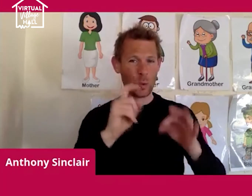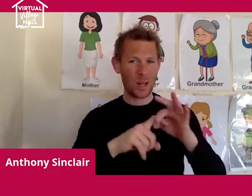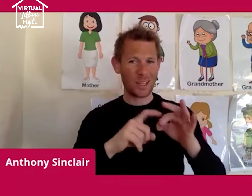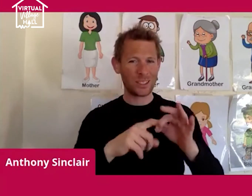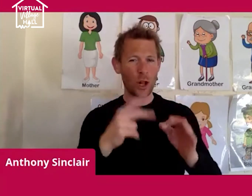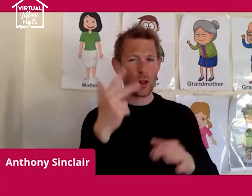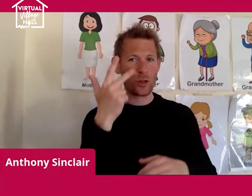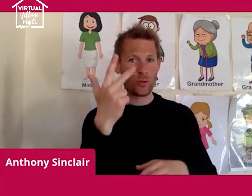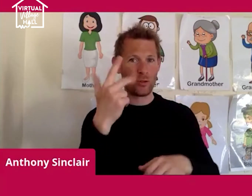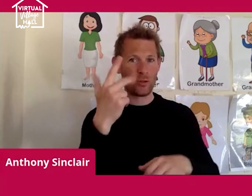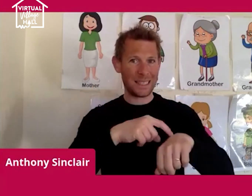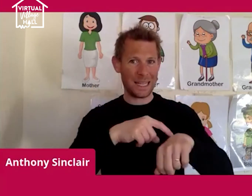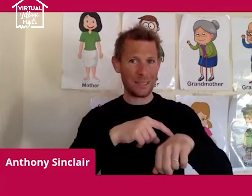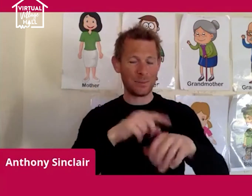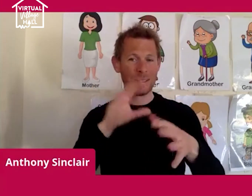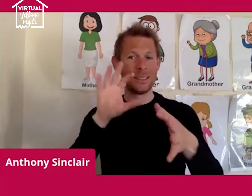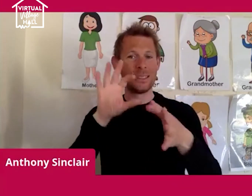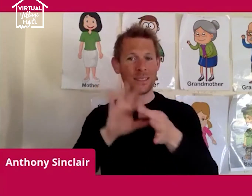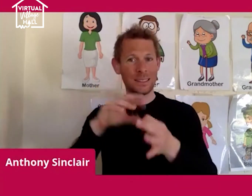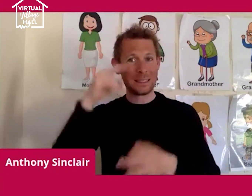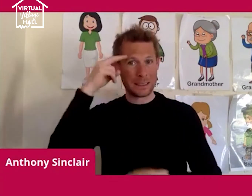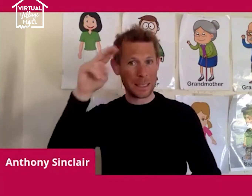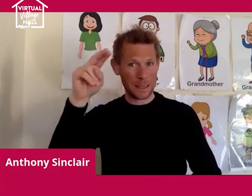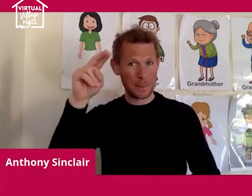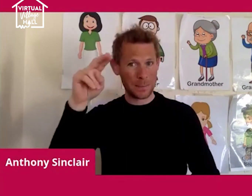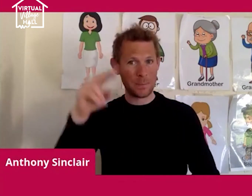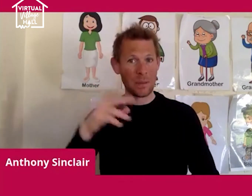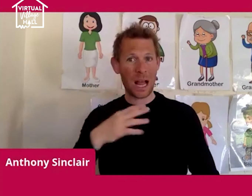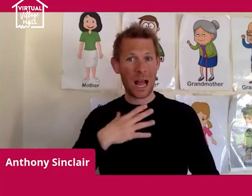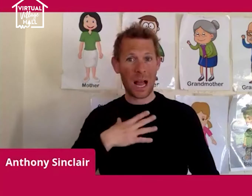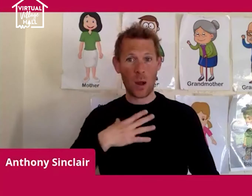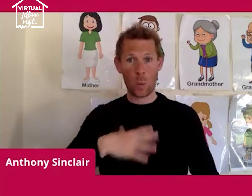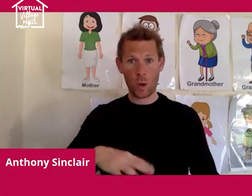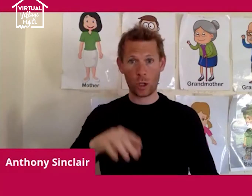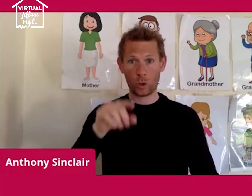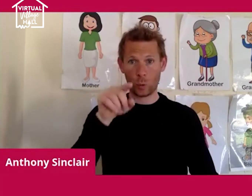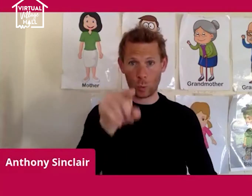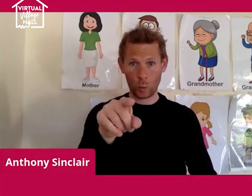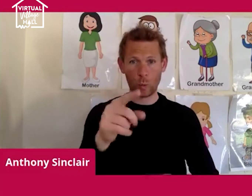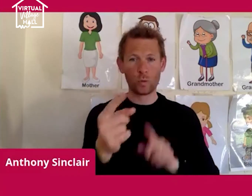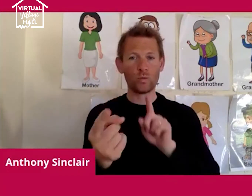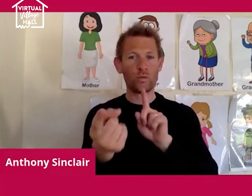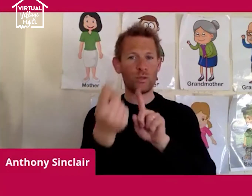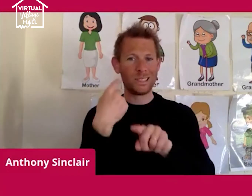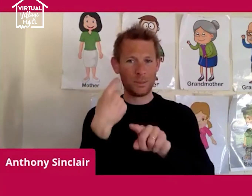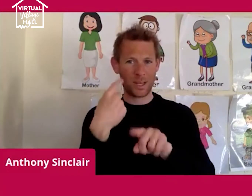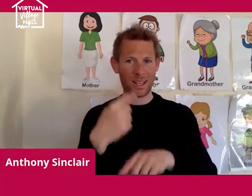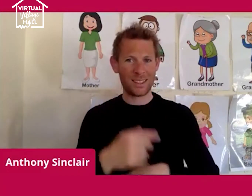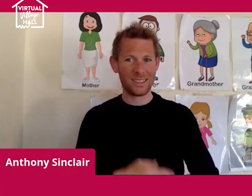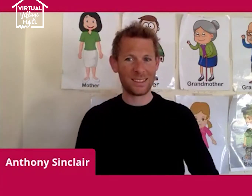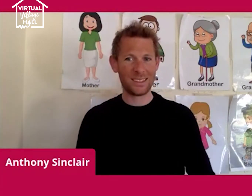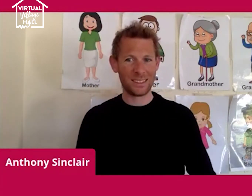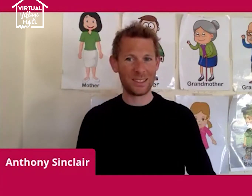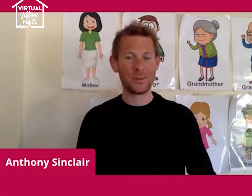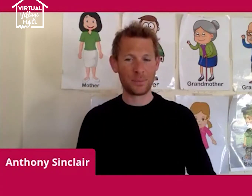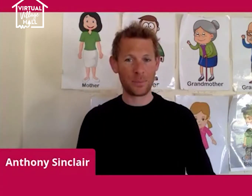So now I'm going to ask you the question 3 times to do with your name, and I want you to reply.